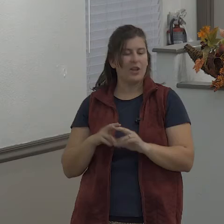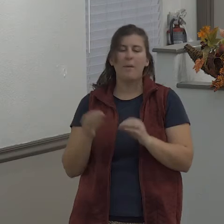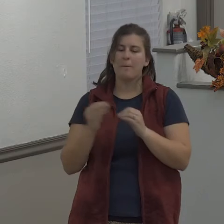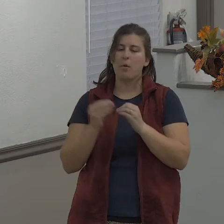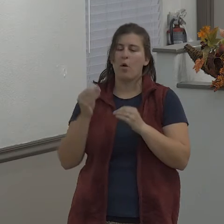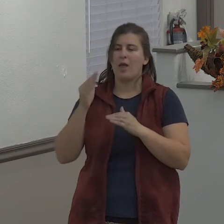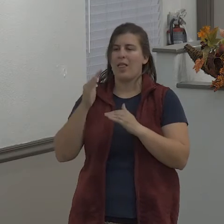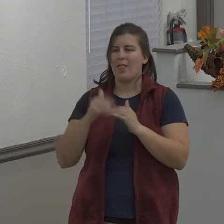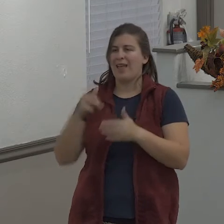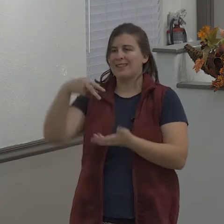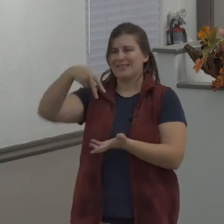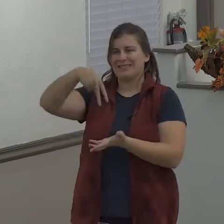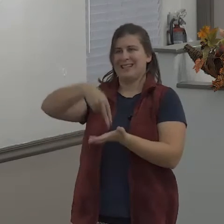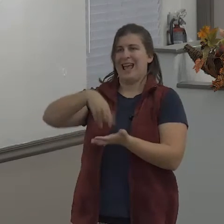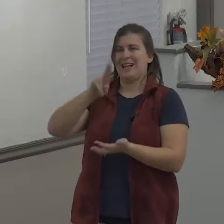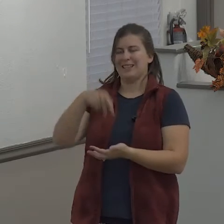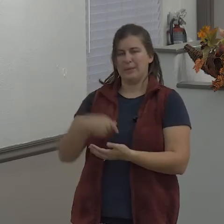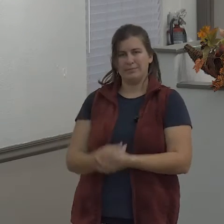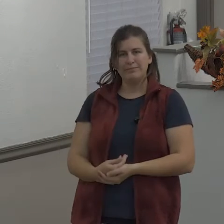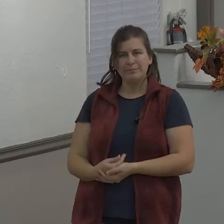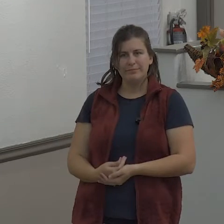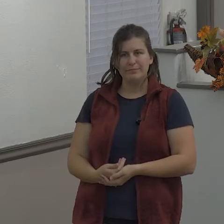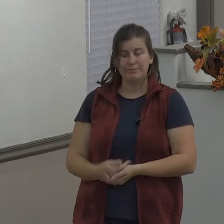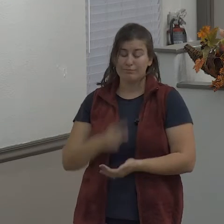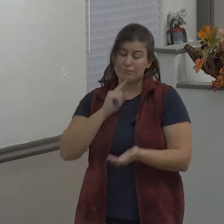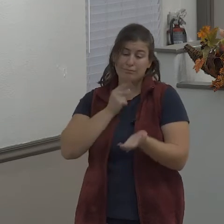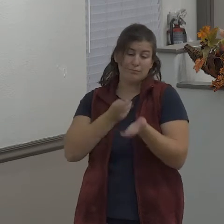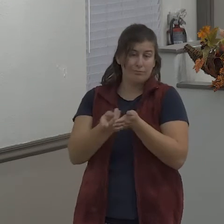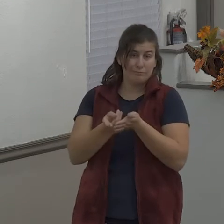to stand up. True.